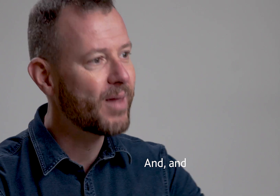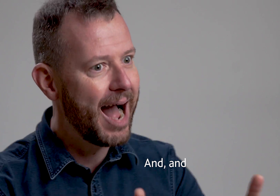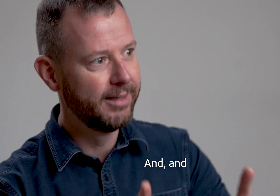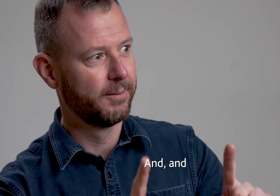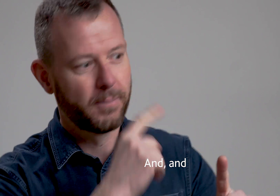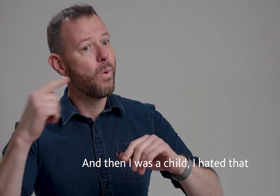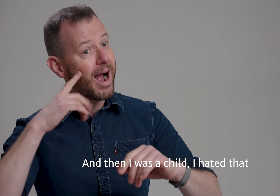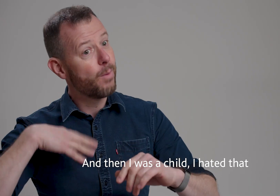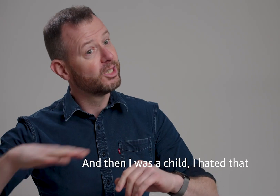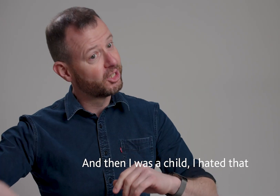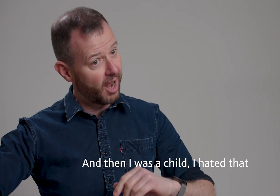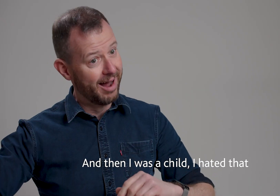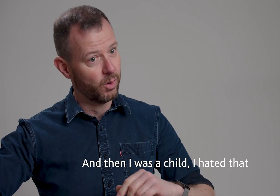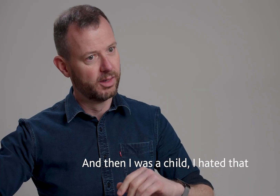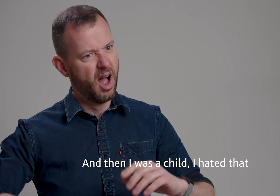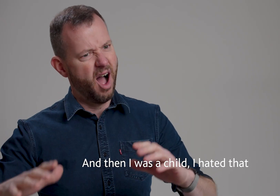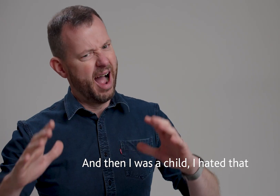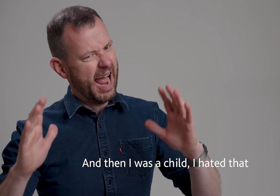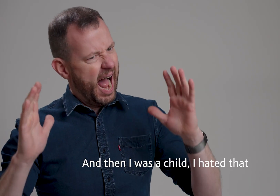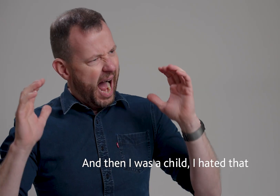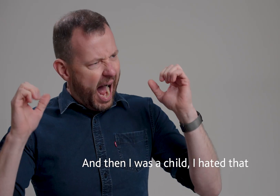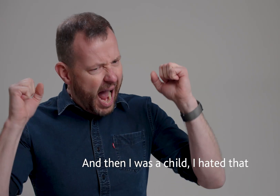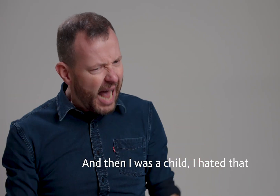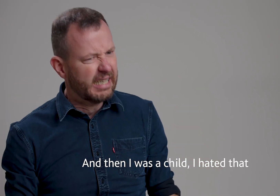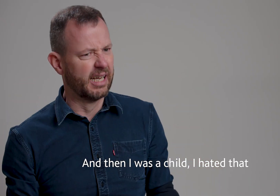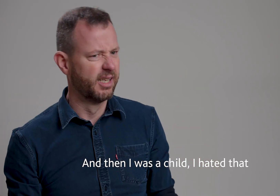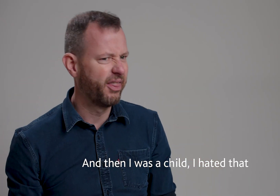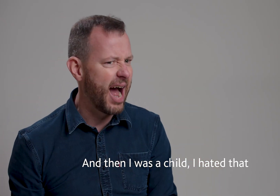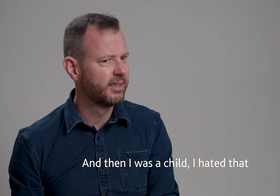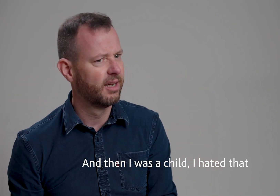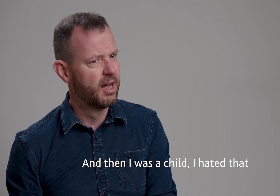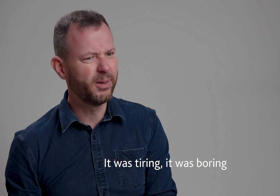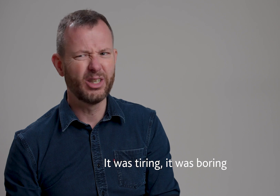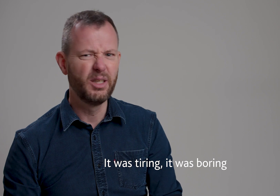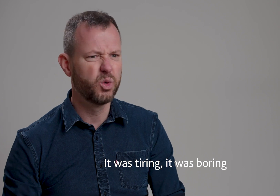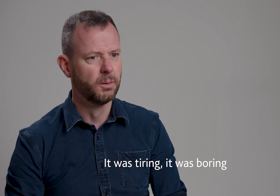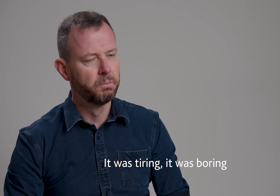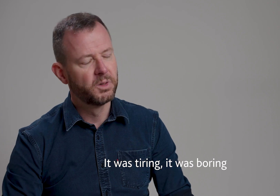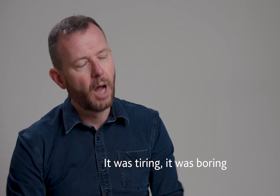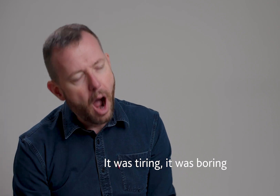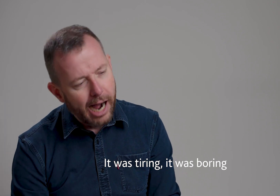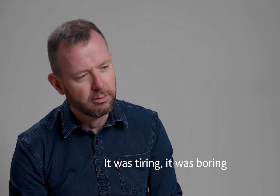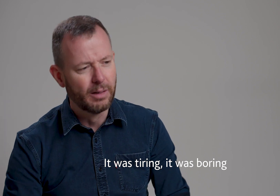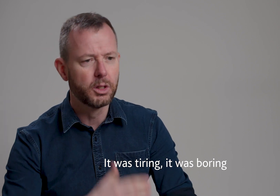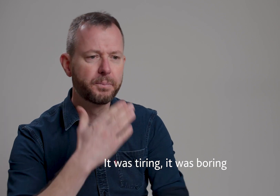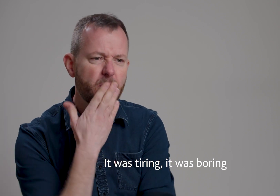And when I'm a style, I hated that because it was terrible,